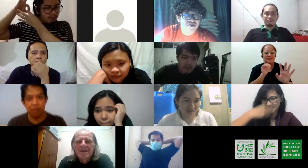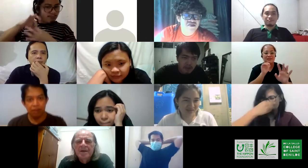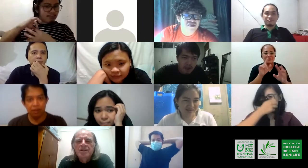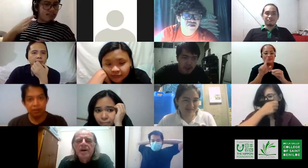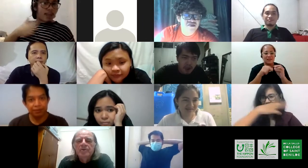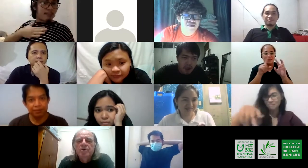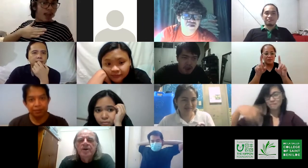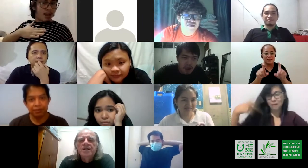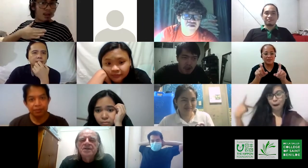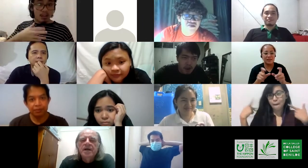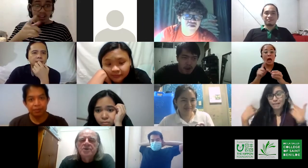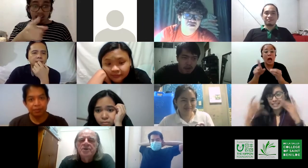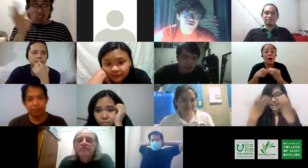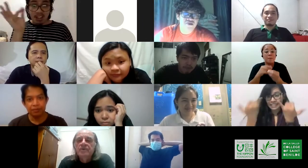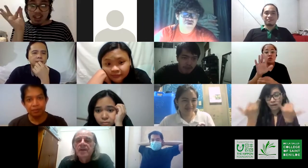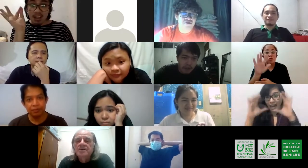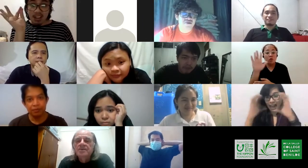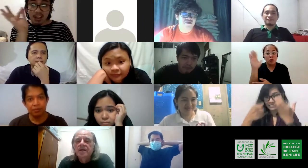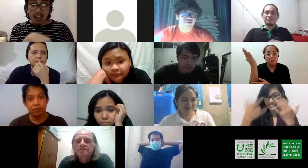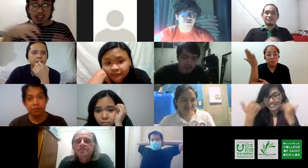It's about your presentation from last time.